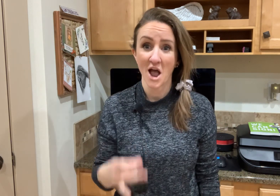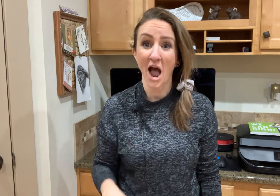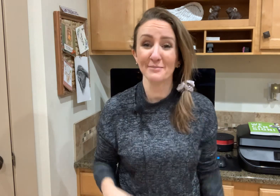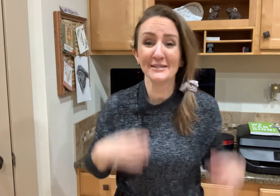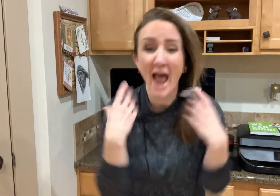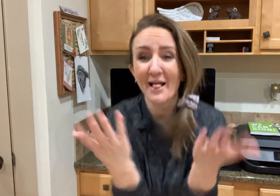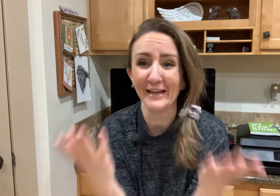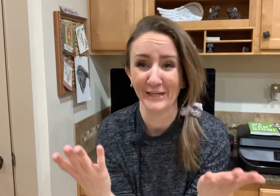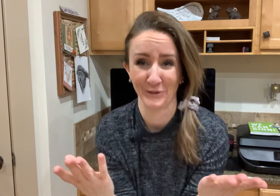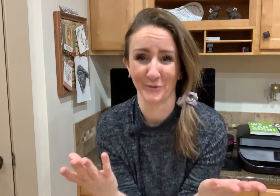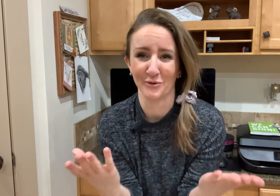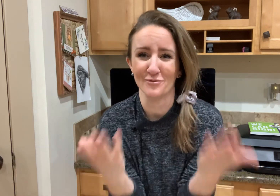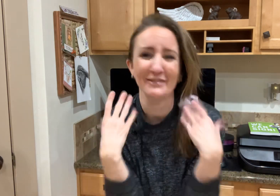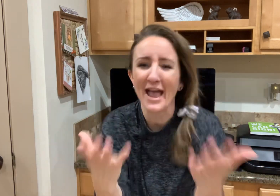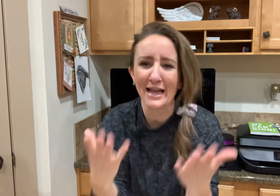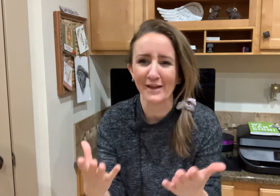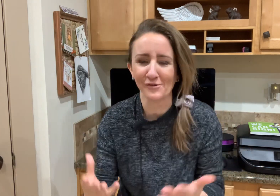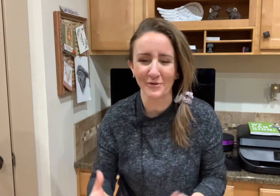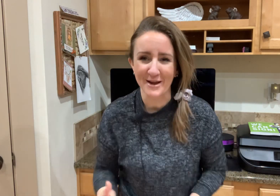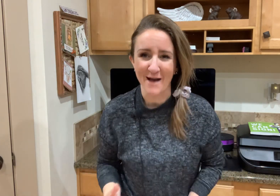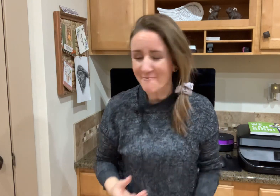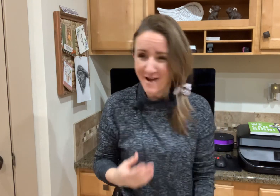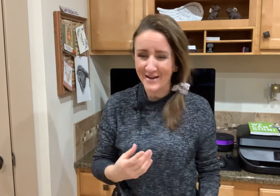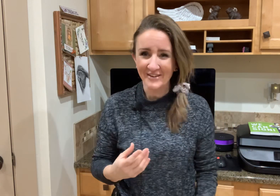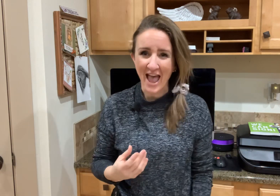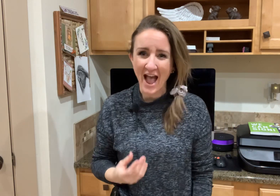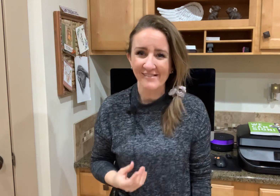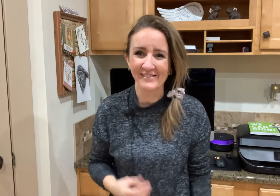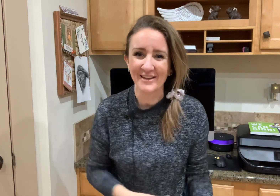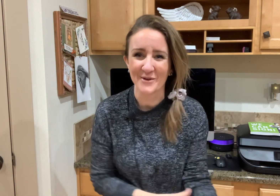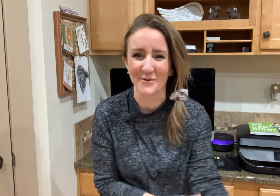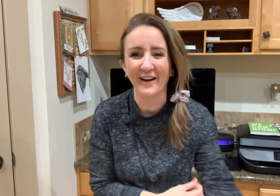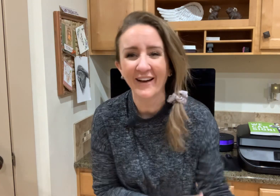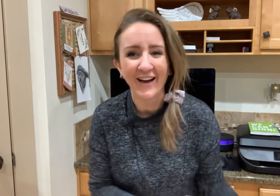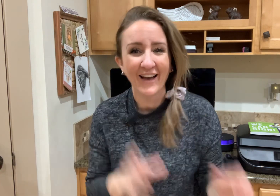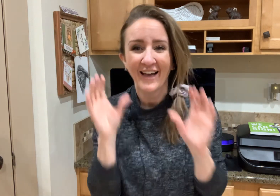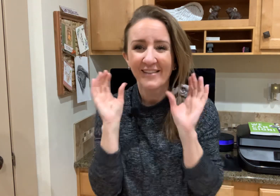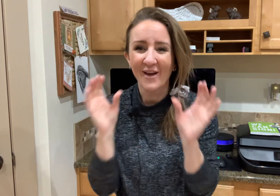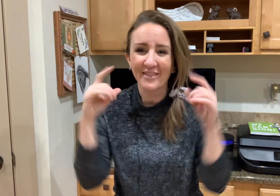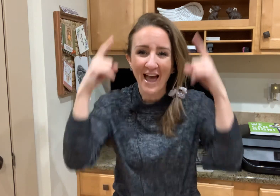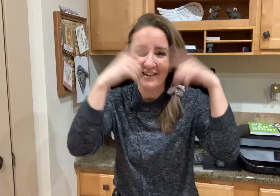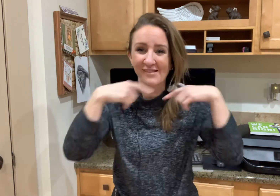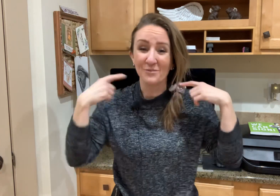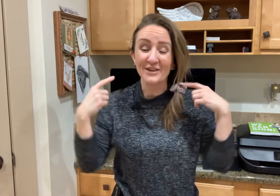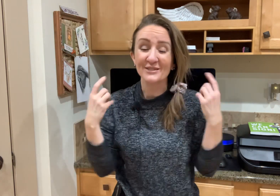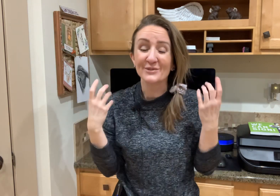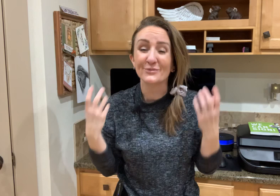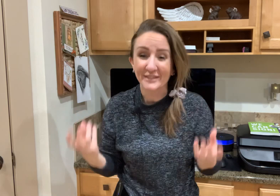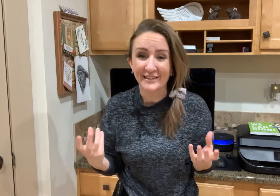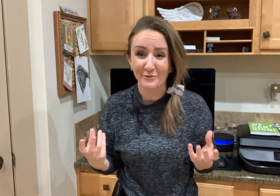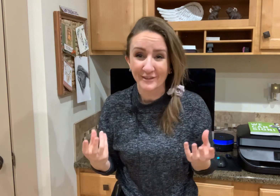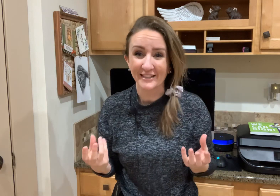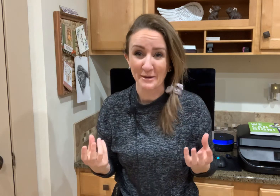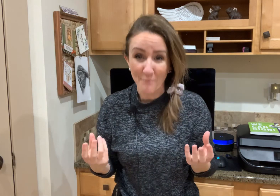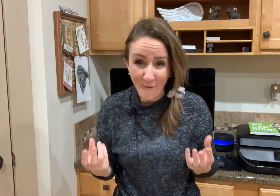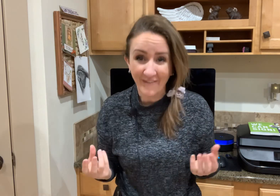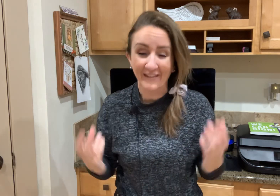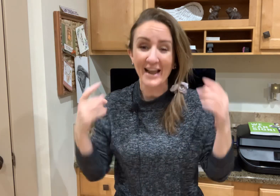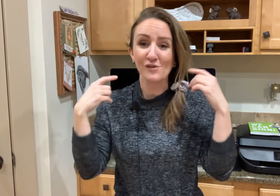I'm telling you, you like ice cream. I'm not even asking you. So that expression is really, really important. It's